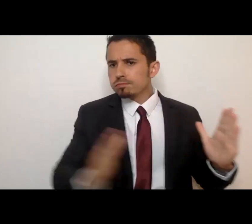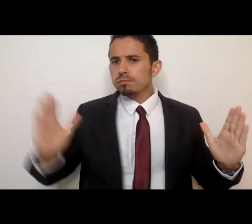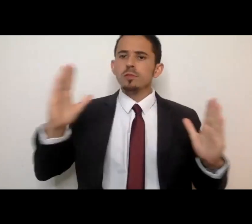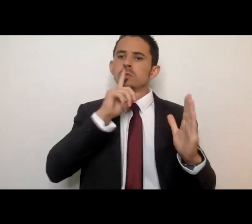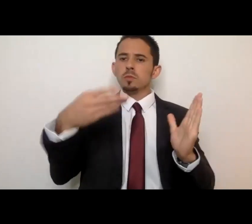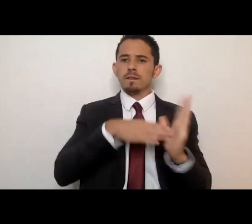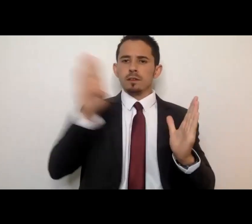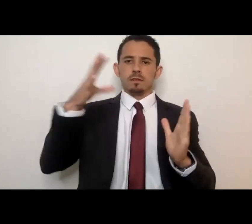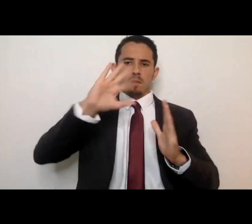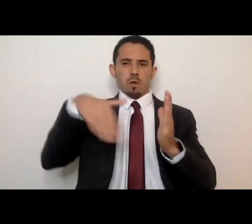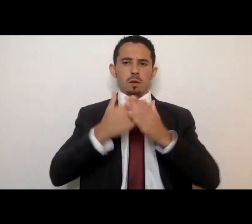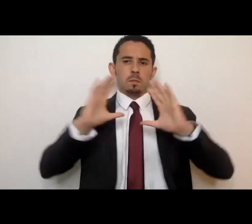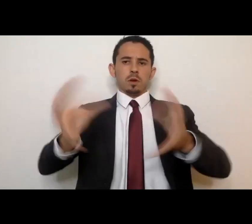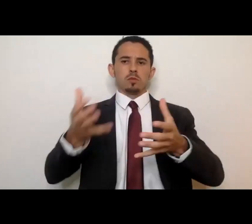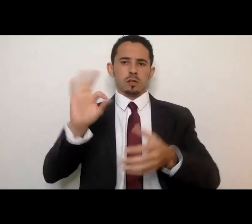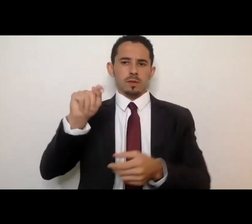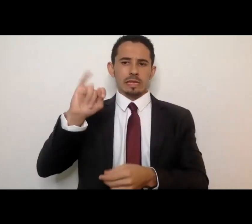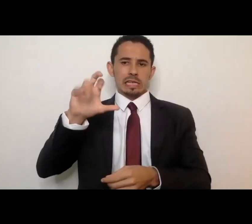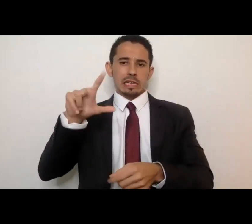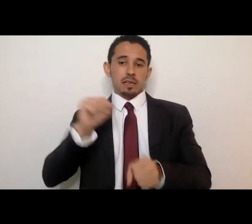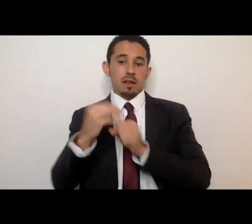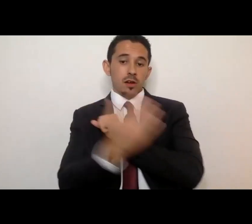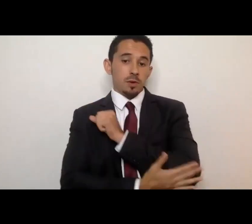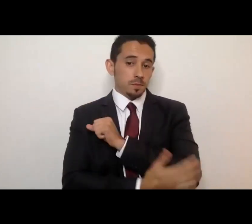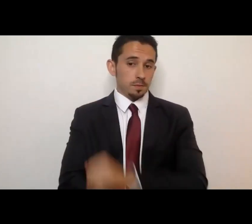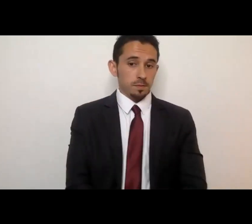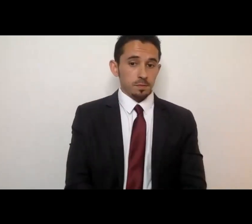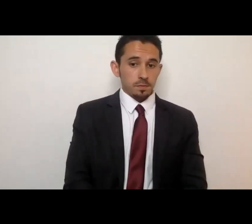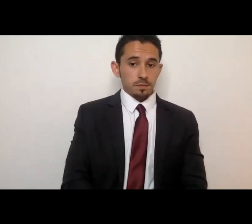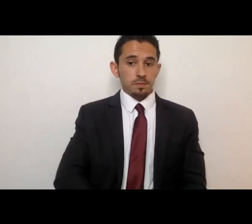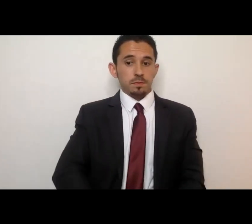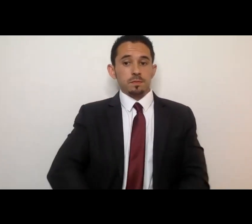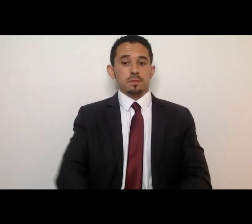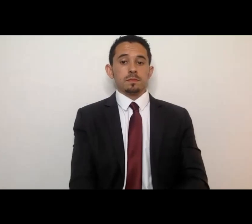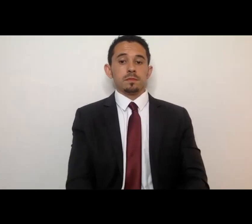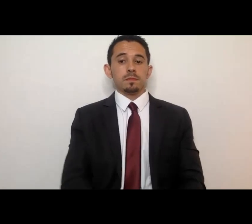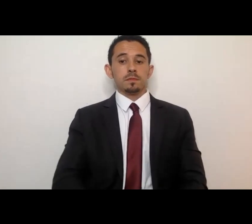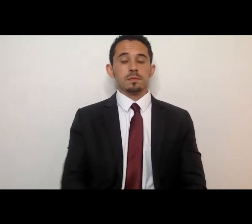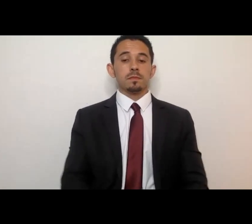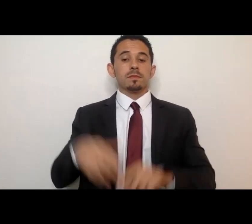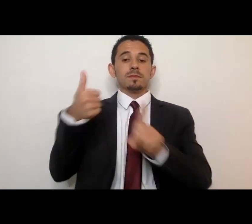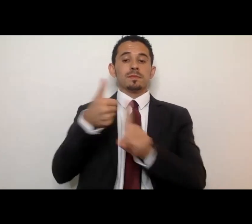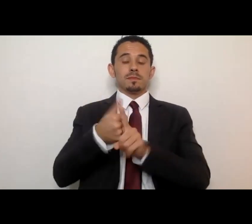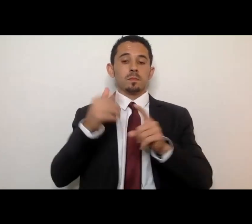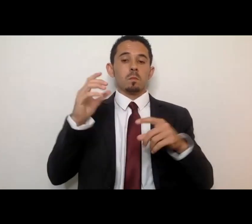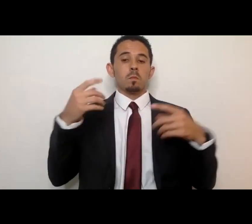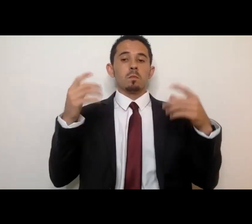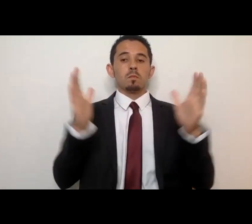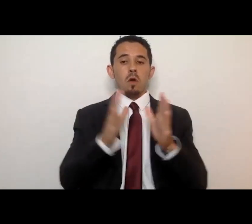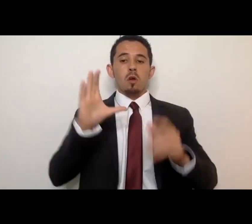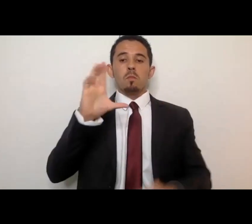we need at least 3 years of study to really have a true reflection of what's going on with ticks and tick-borne diseases in the